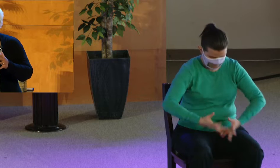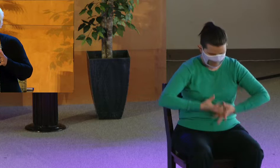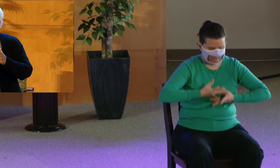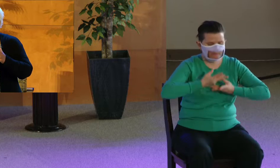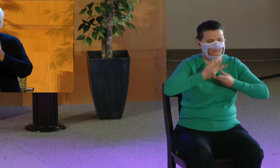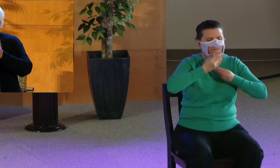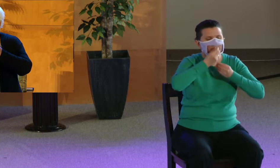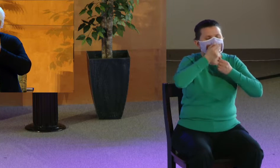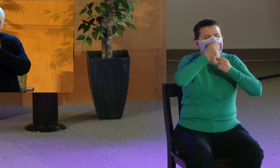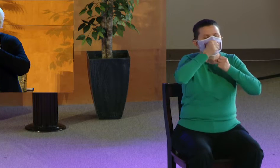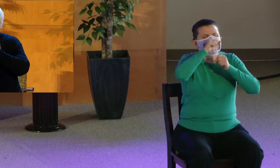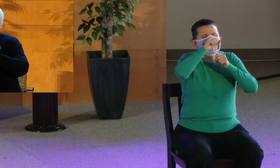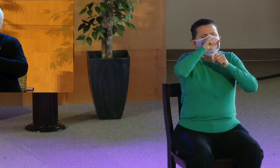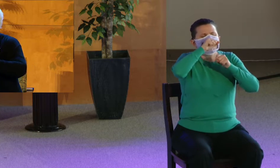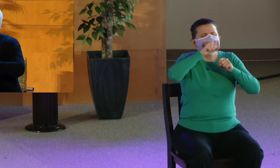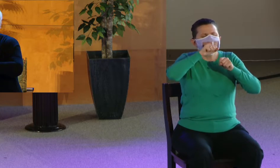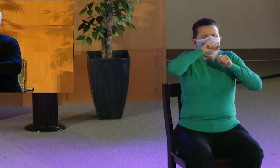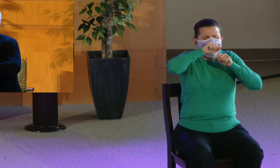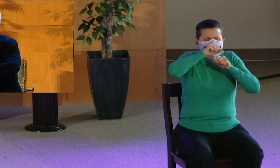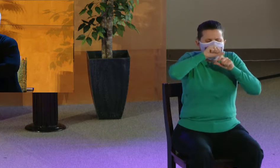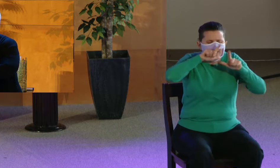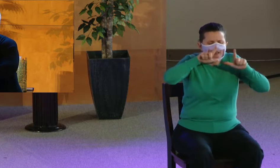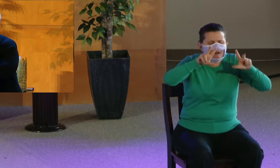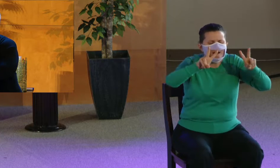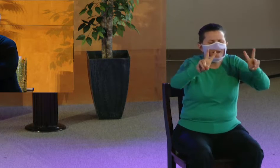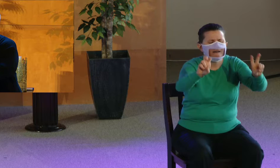and we exhale love,